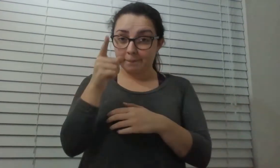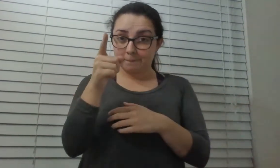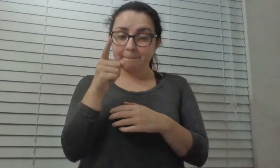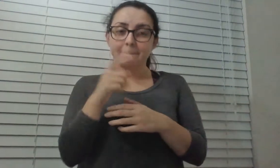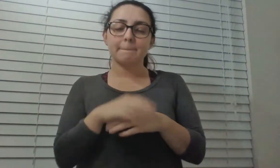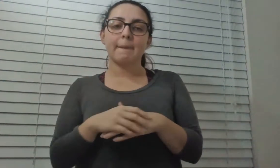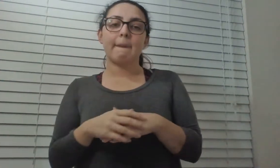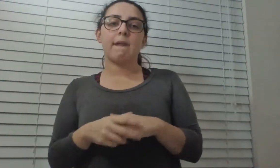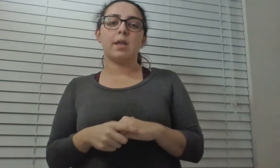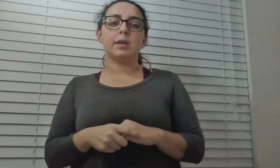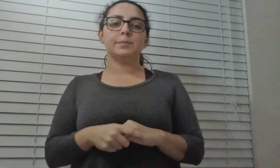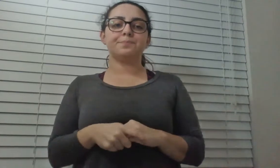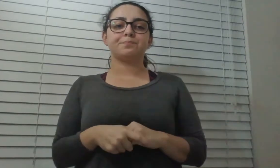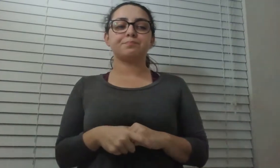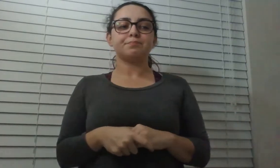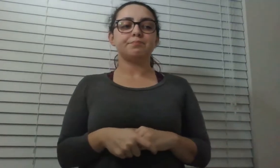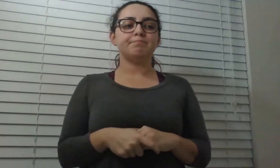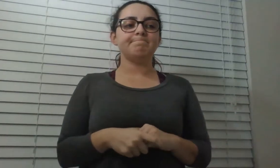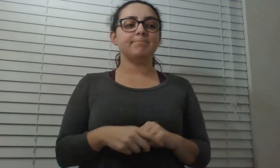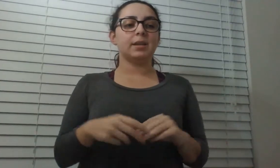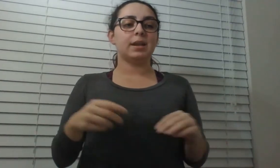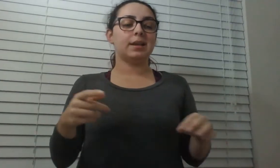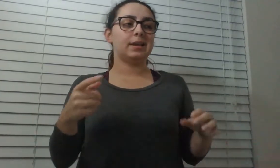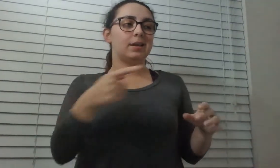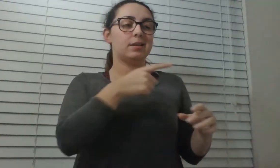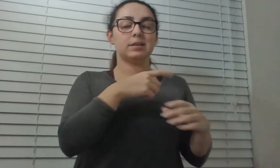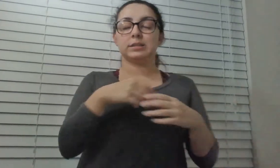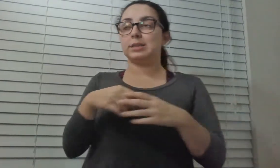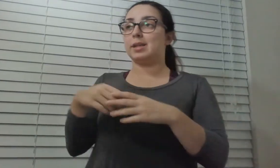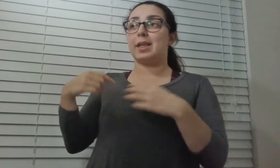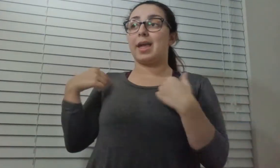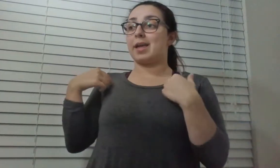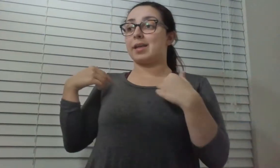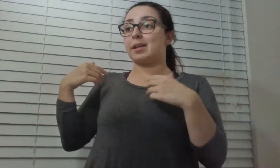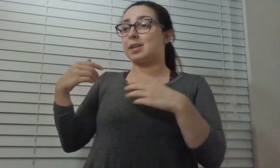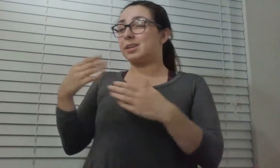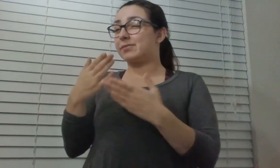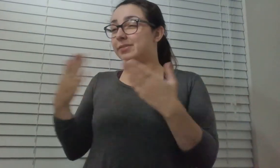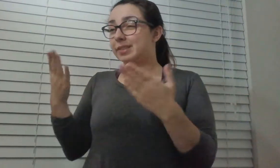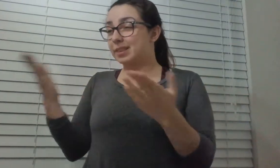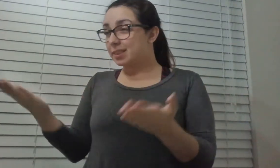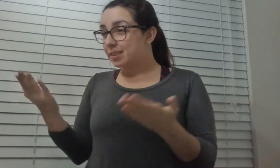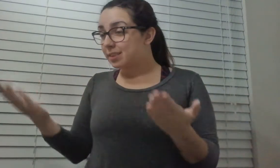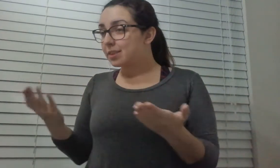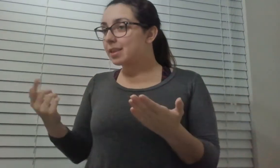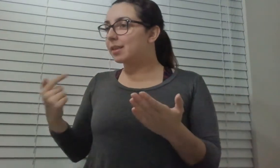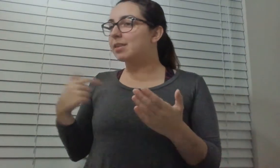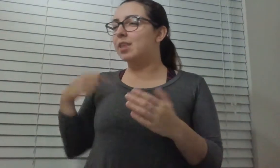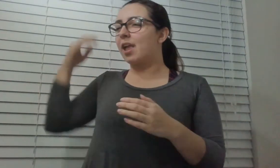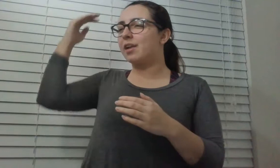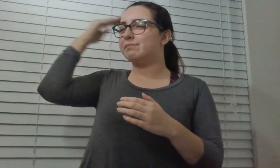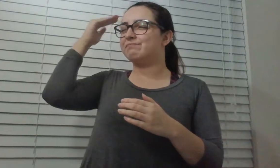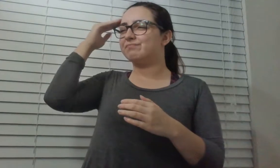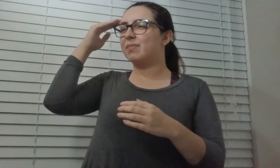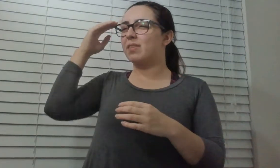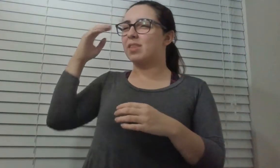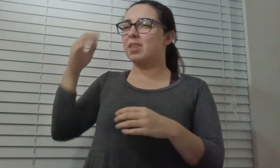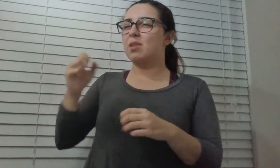This was just the beginning. Like, they have things in this place. I was going to break her, step by step. Will walked us to the next room, These